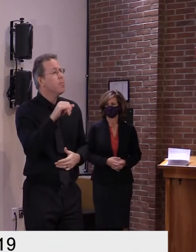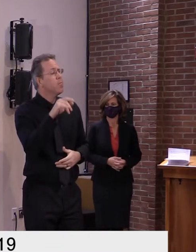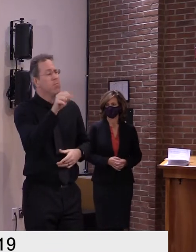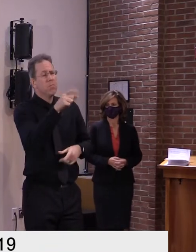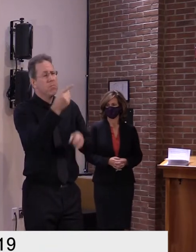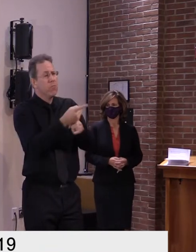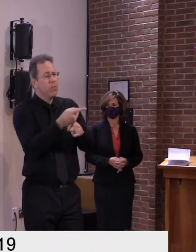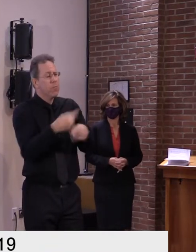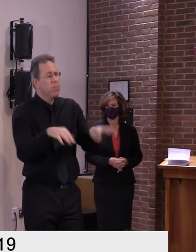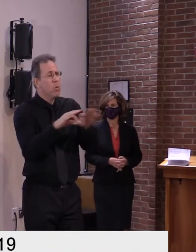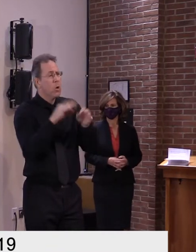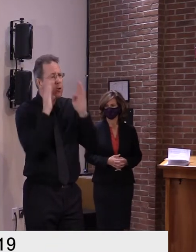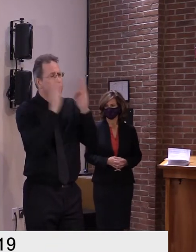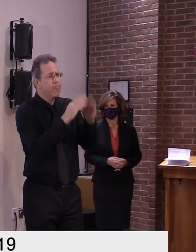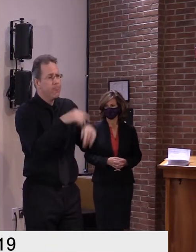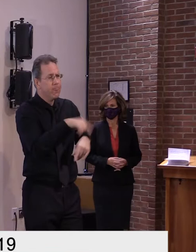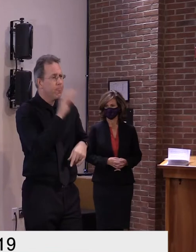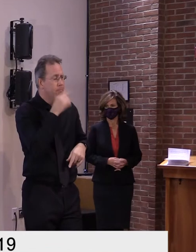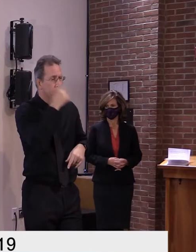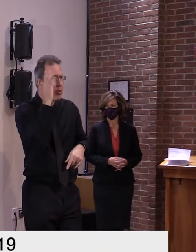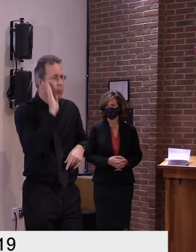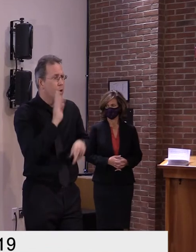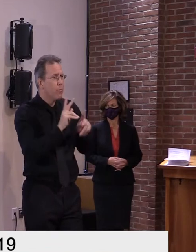us. And